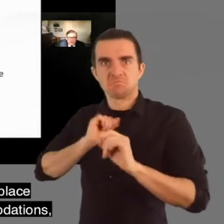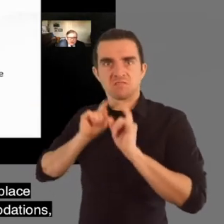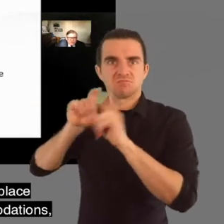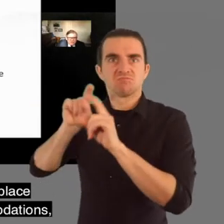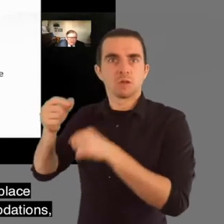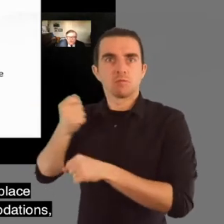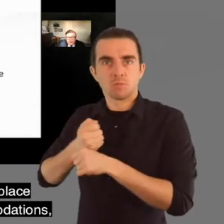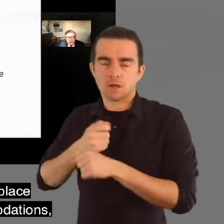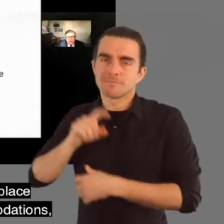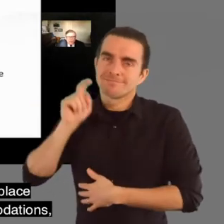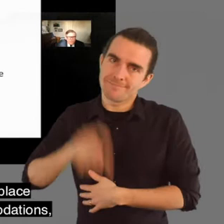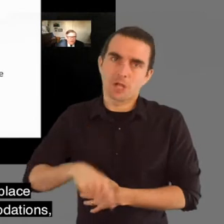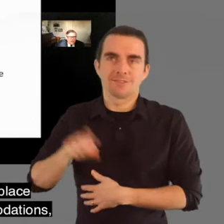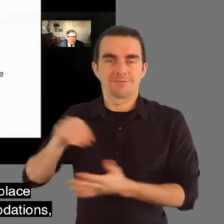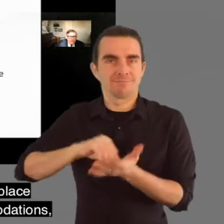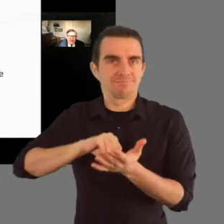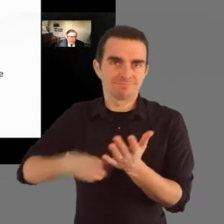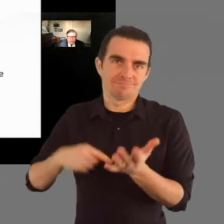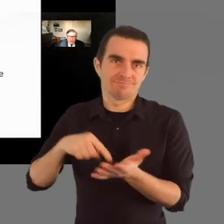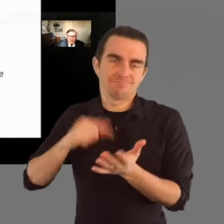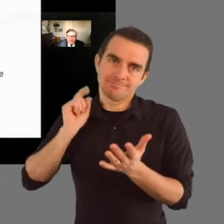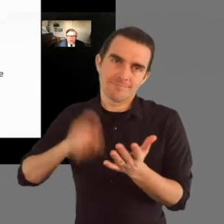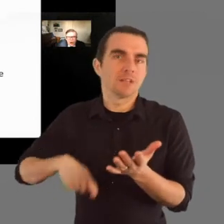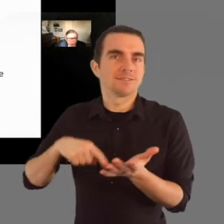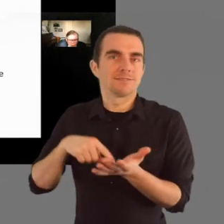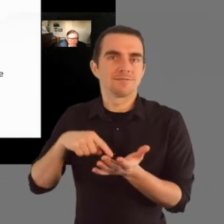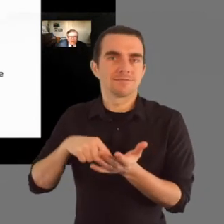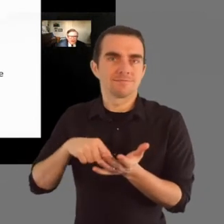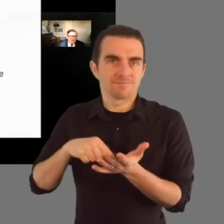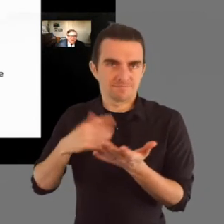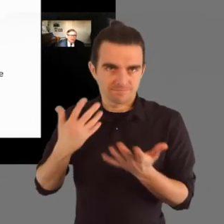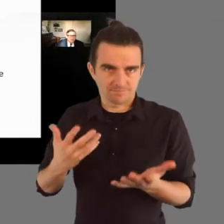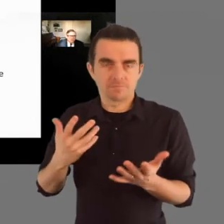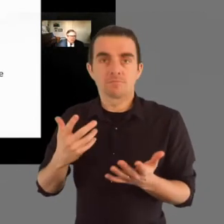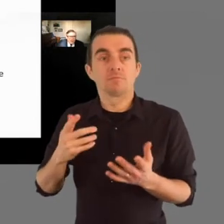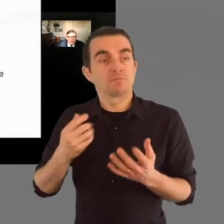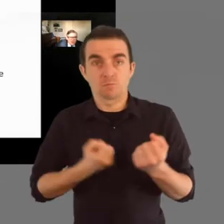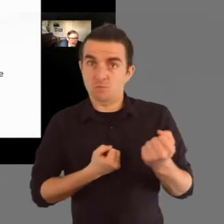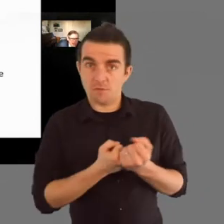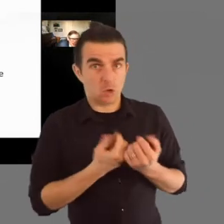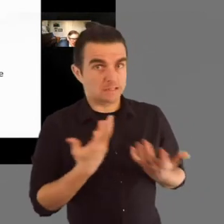workplace adjustments, reasonable accommodations, a requirement of the convention,